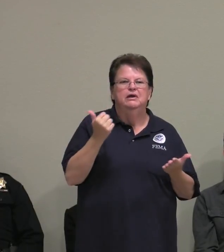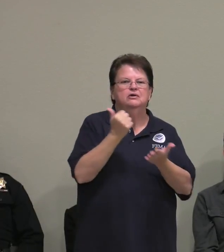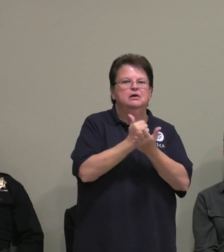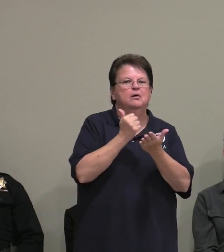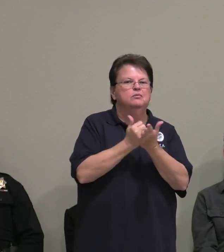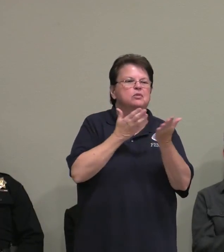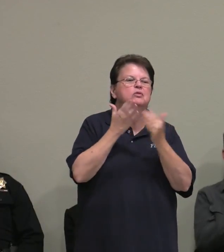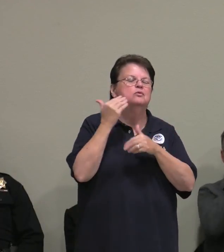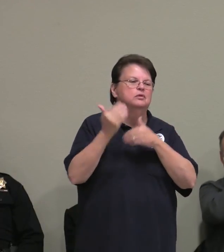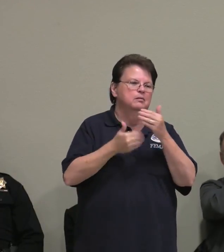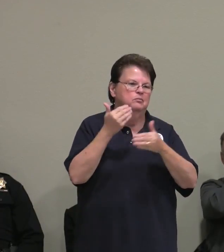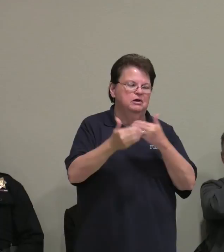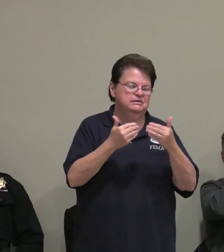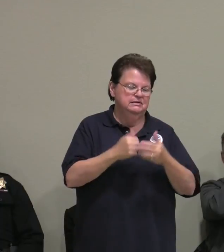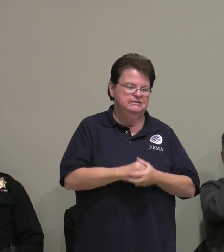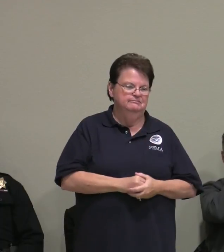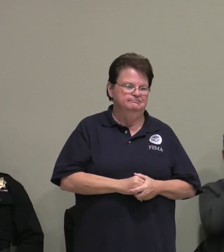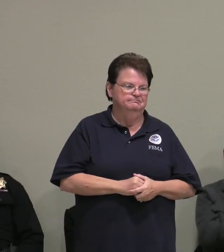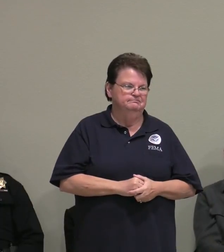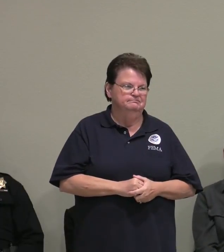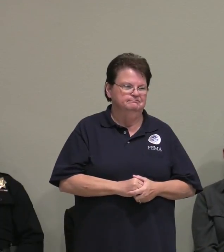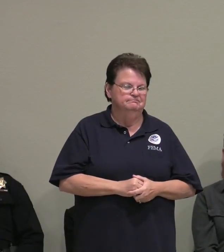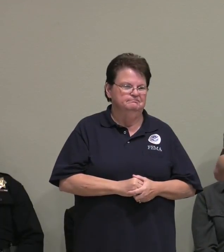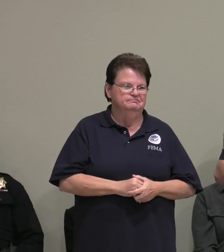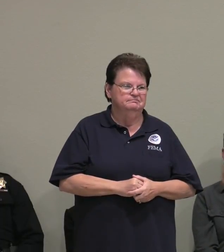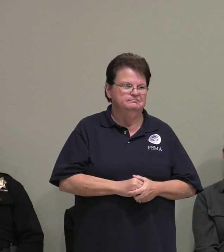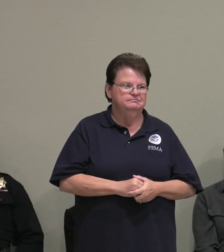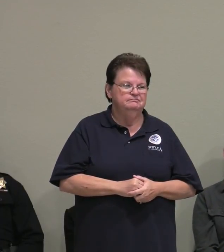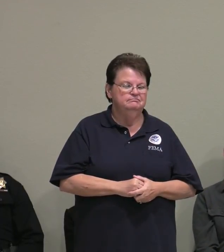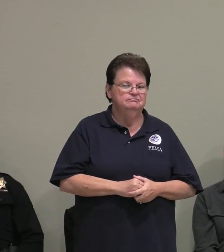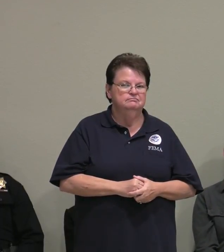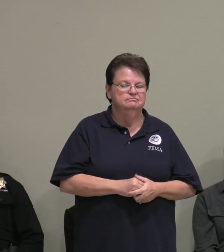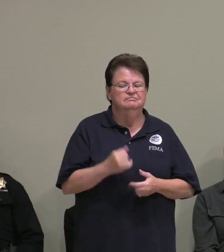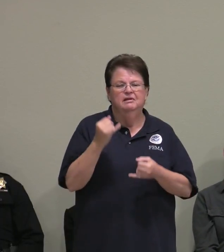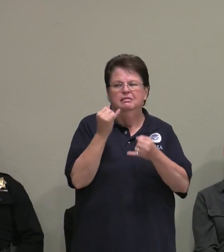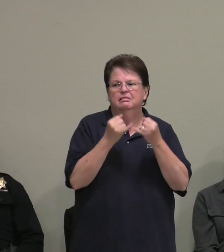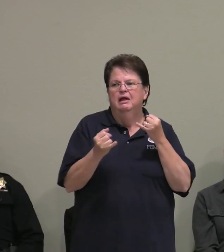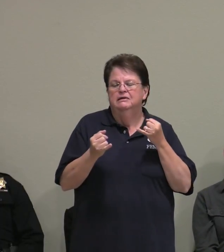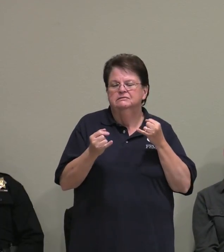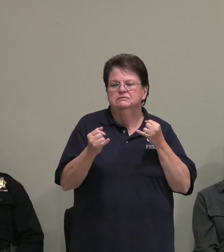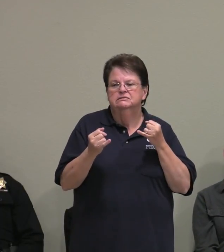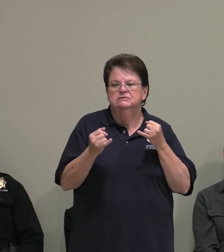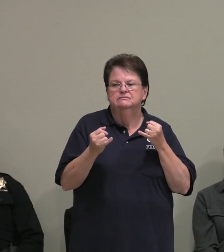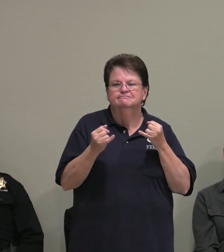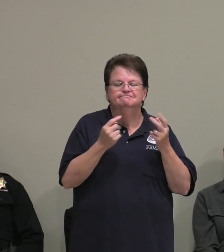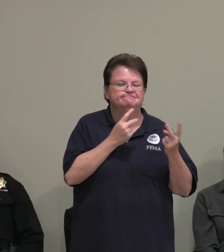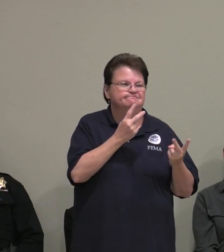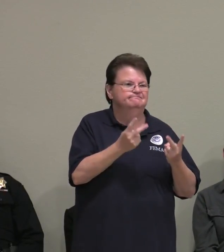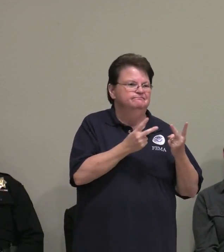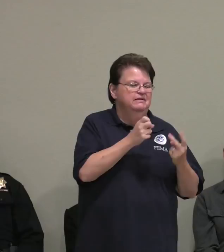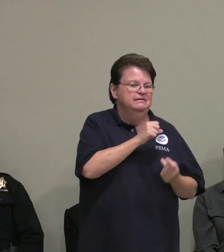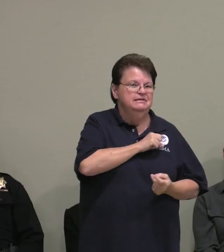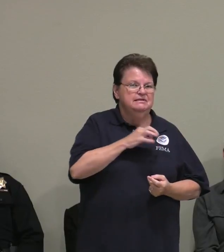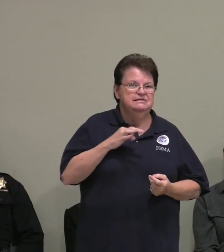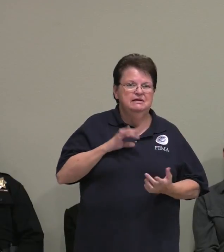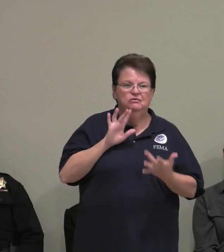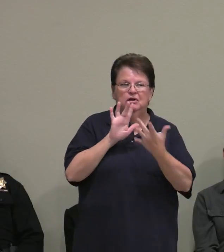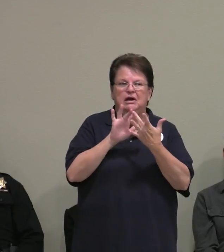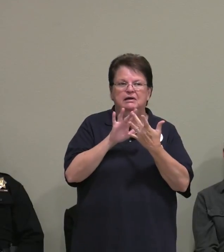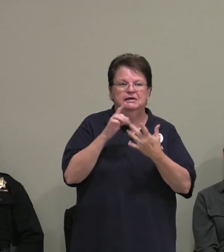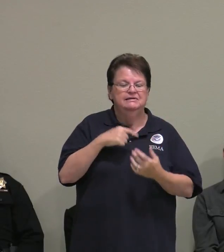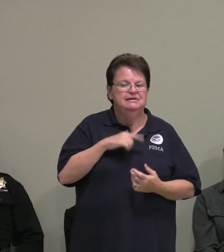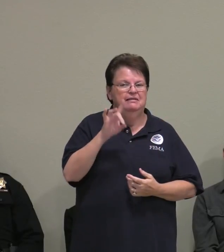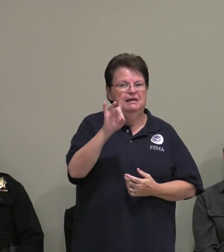process if you run into any questions. And just lastly, I mean, please visit our staff or contact us at our